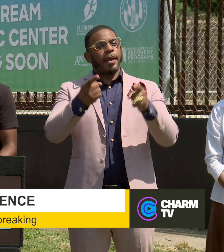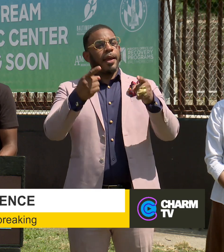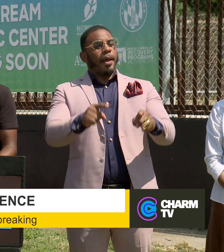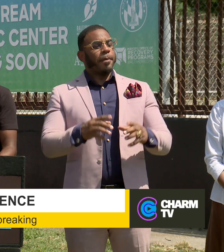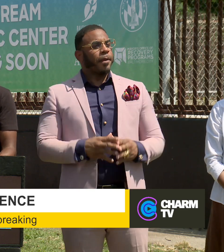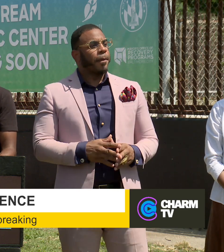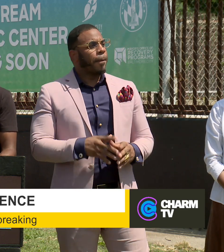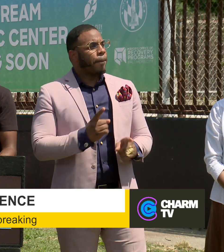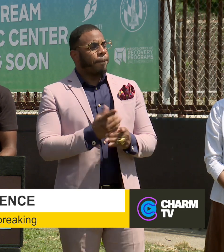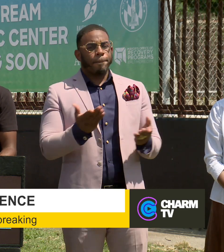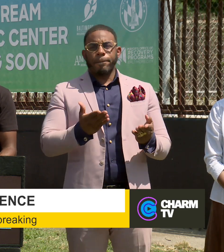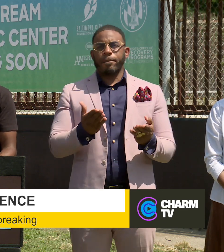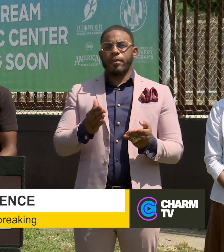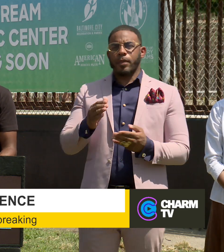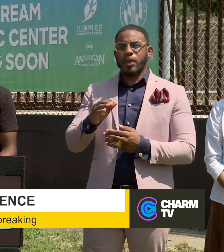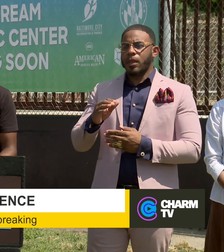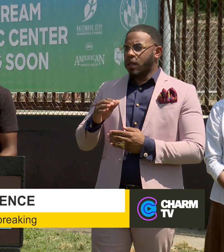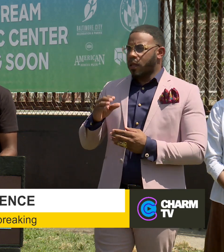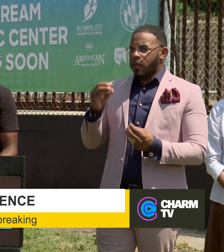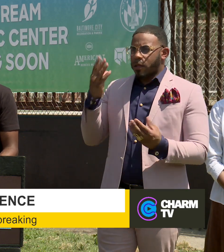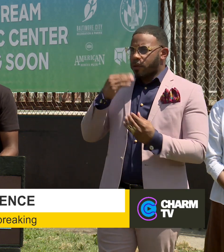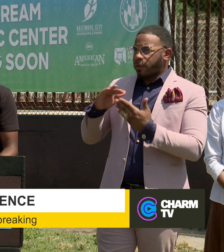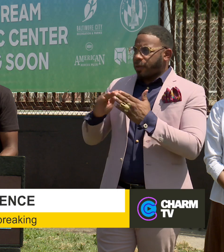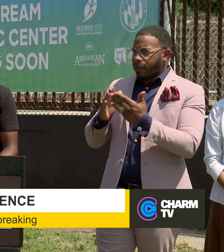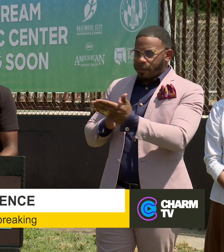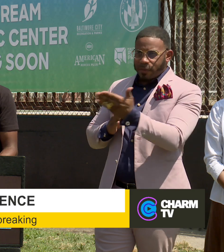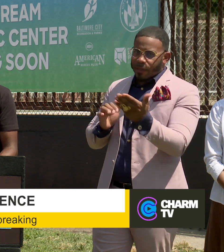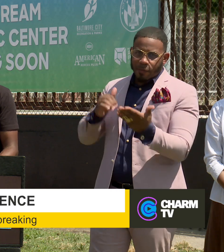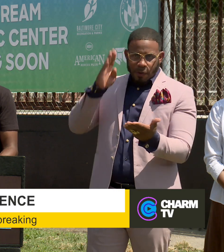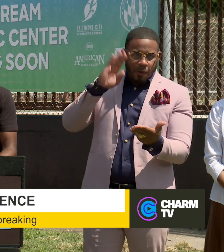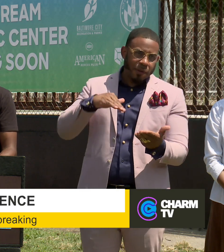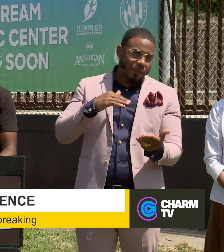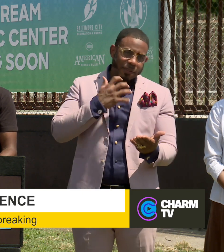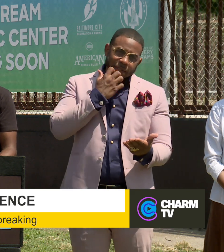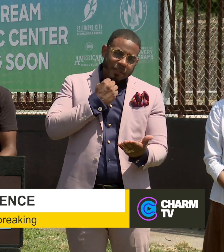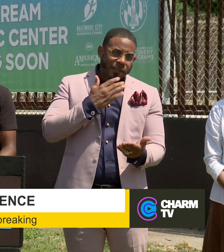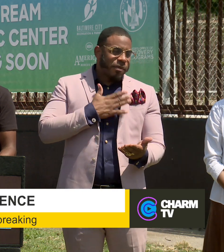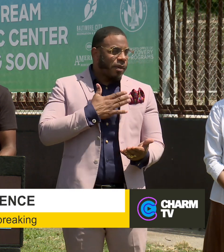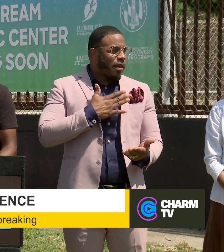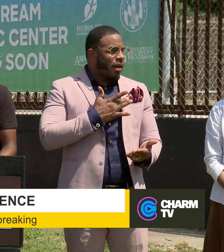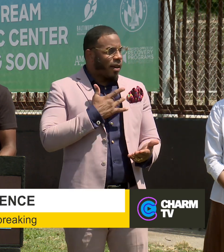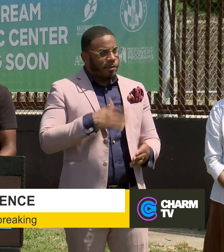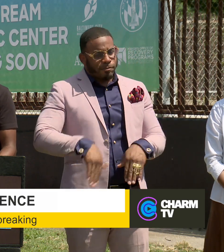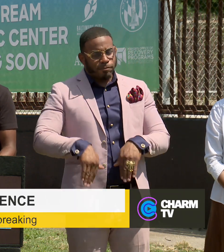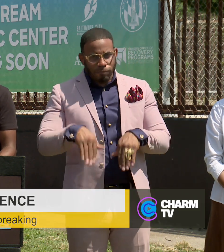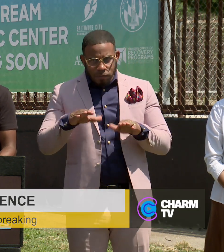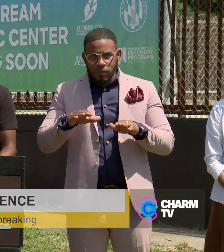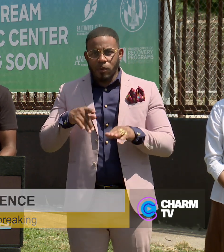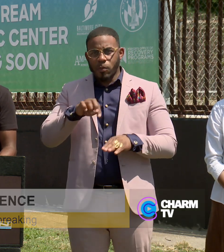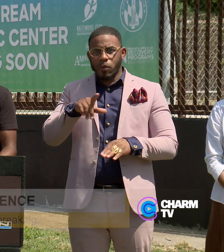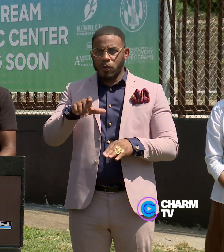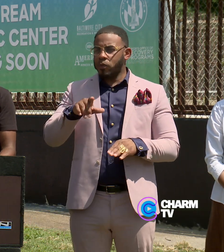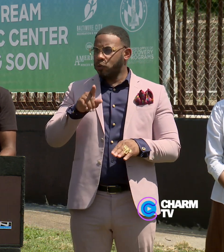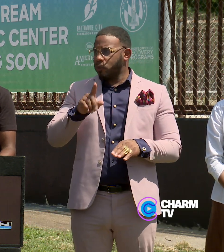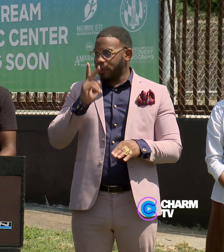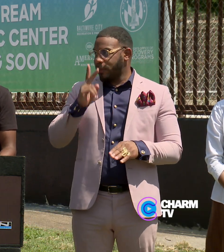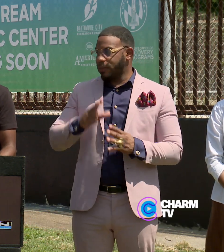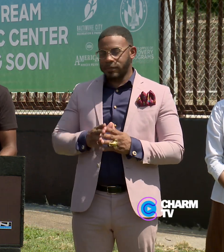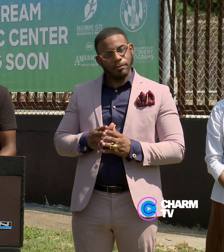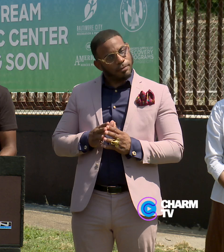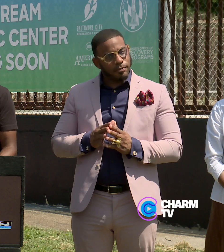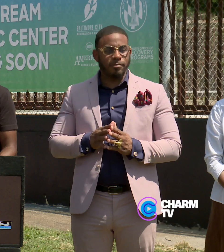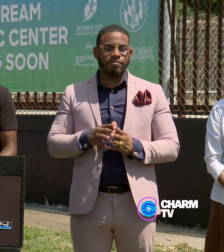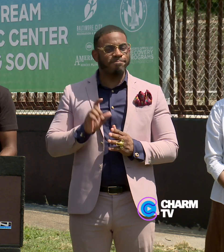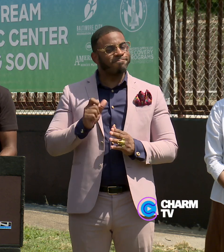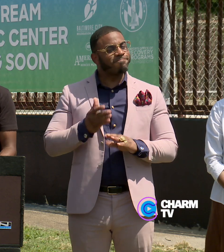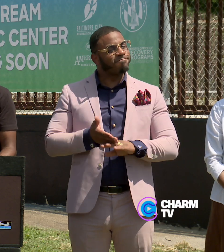happen right here in Chum, a neighborhood that is, as everyone knows, near and dear to my heart, with a pool that, as you can see,